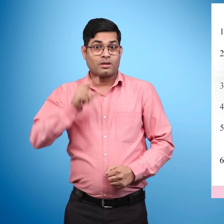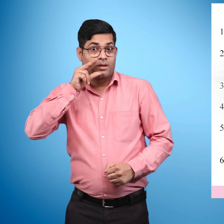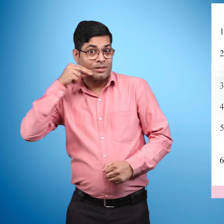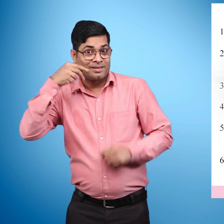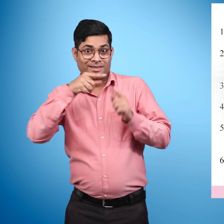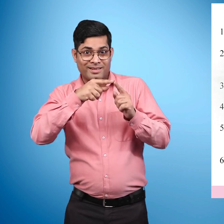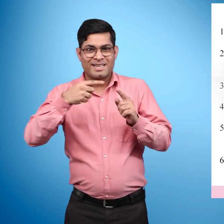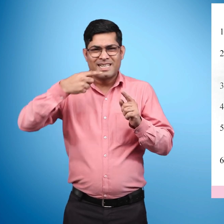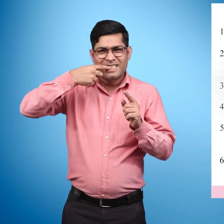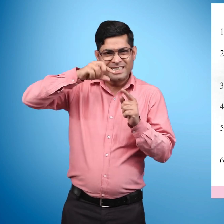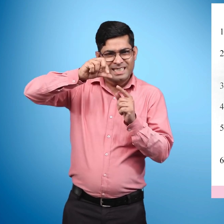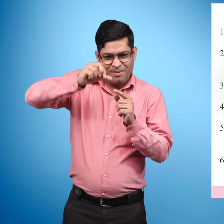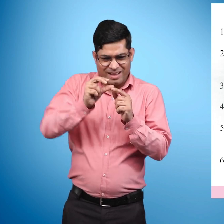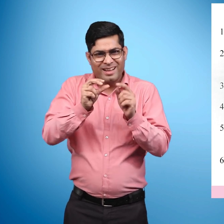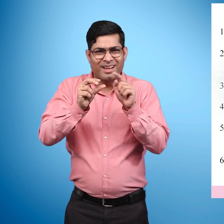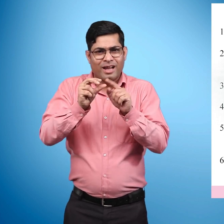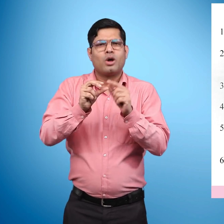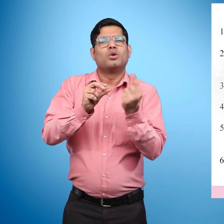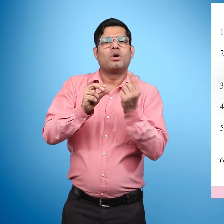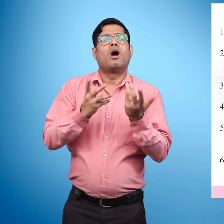How did he use the lump of salt?